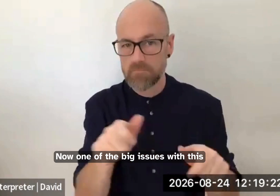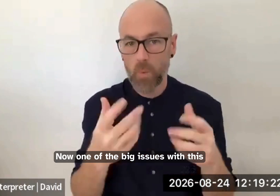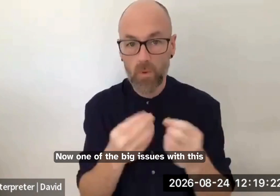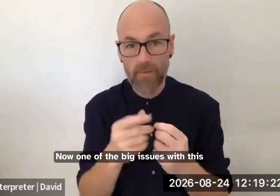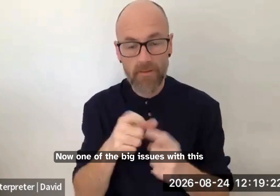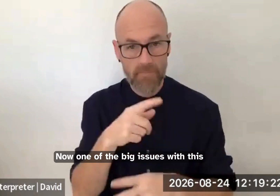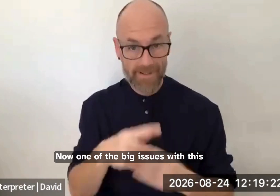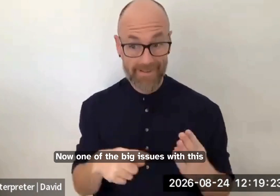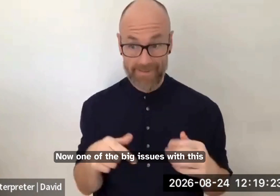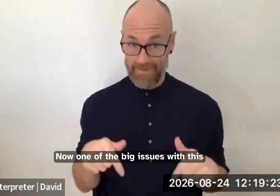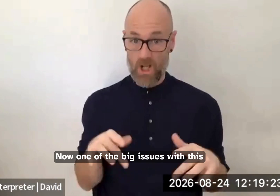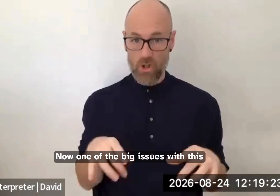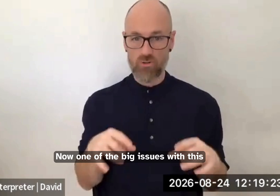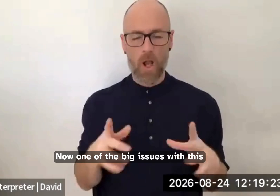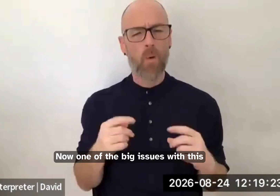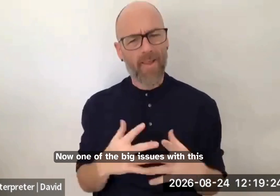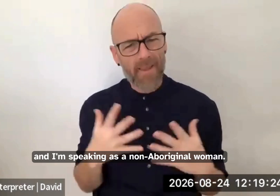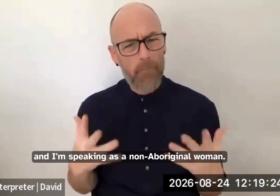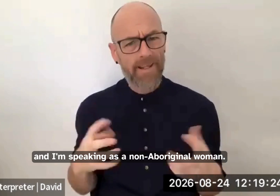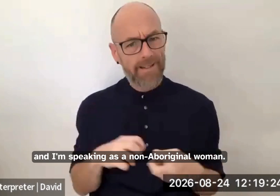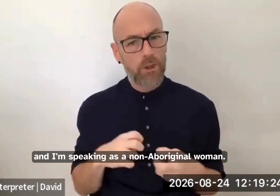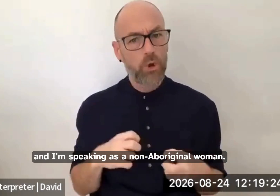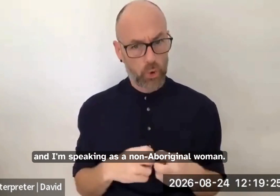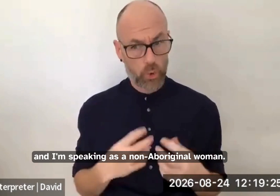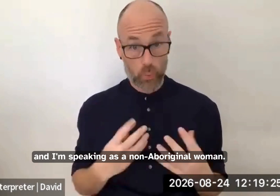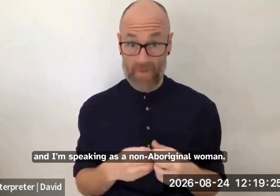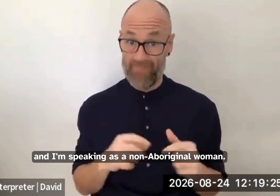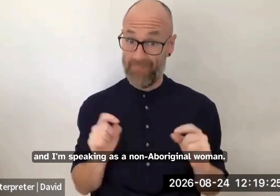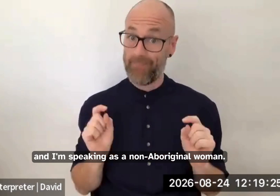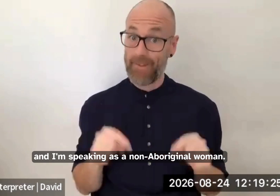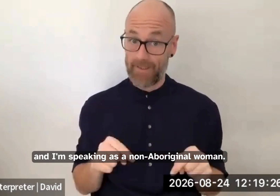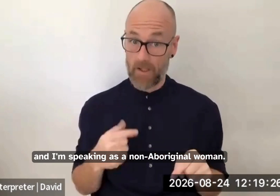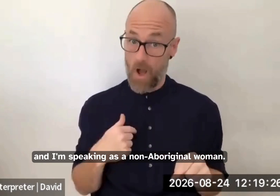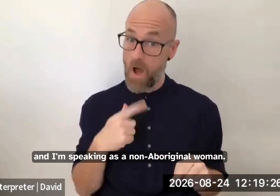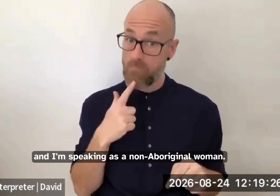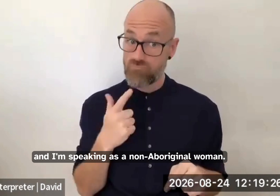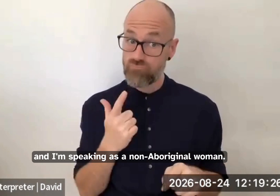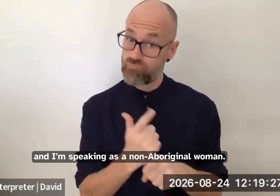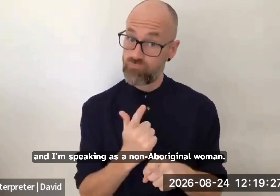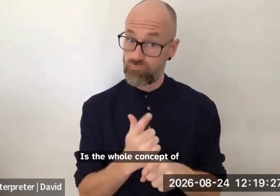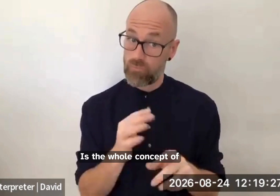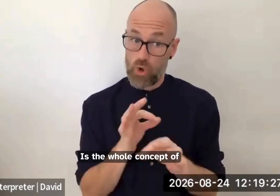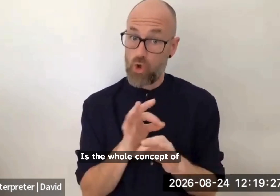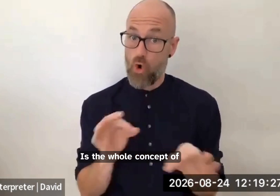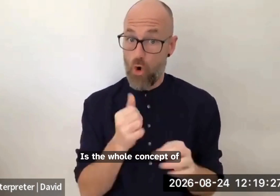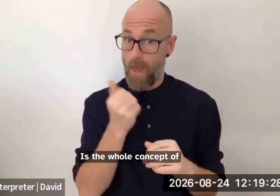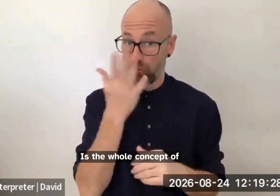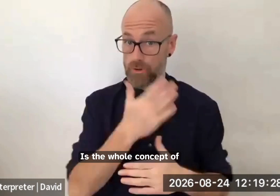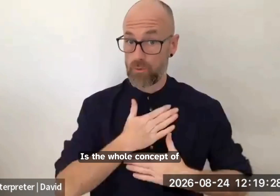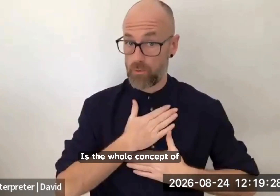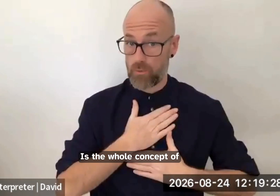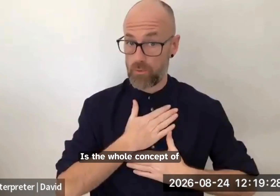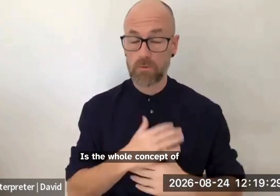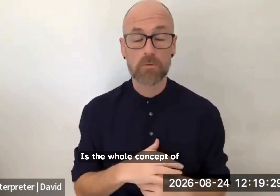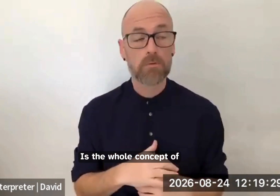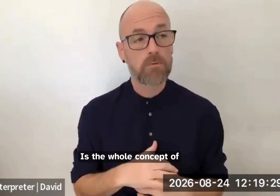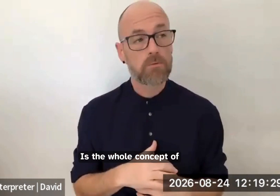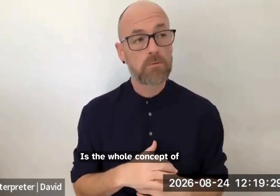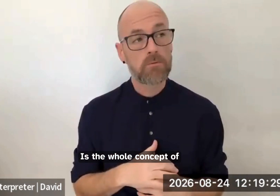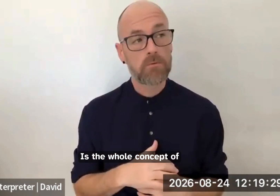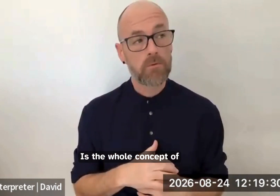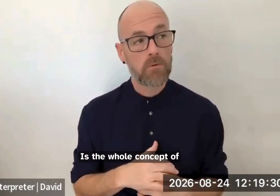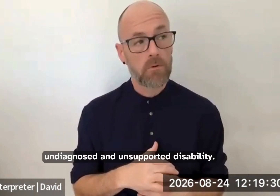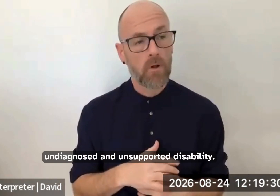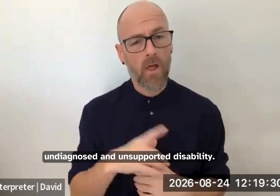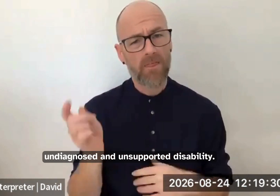the big issues with this, and I'm speaking as a non-Aboriginal woman, is the whole